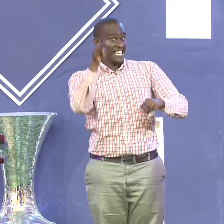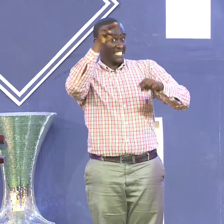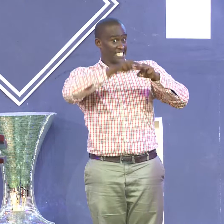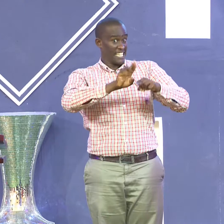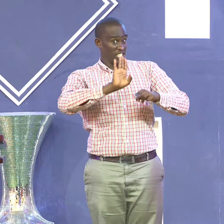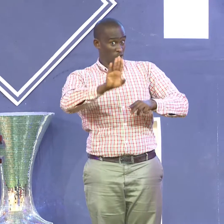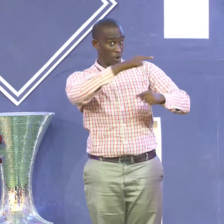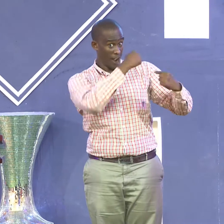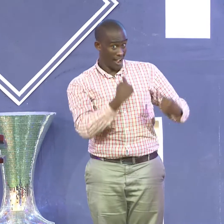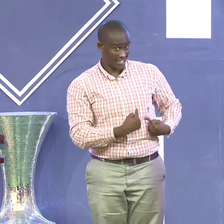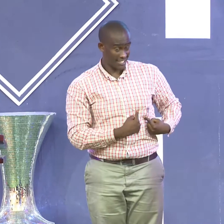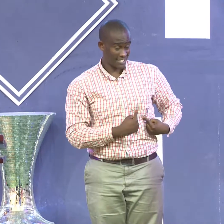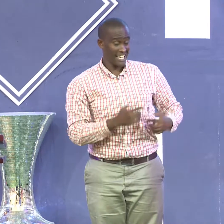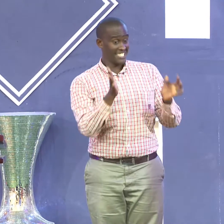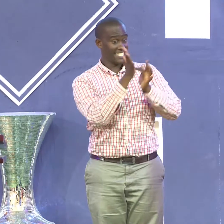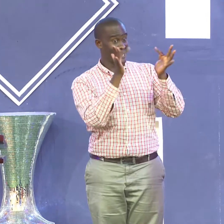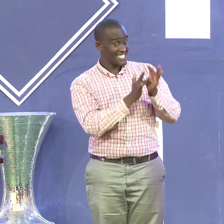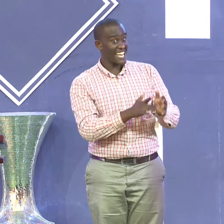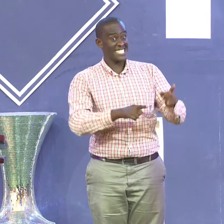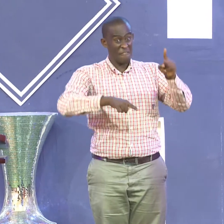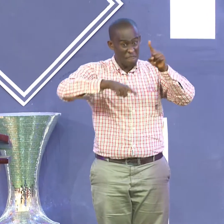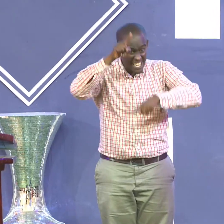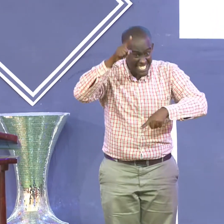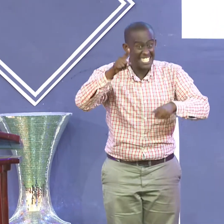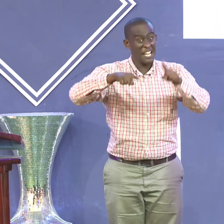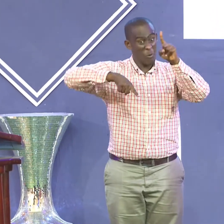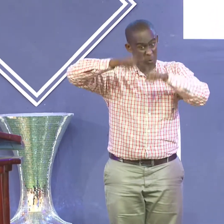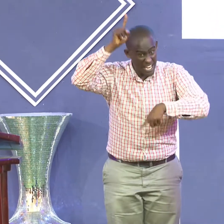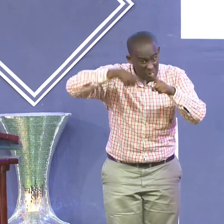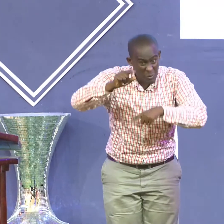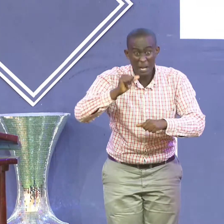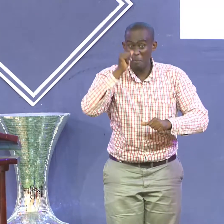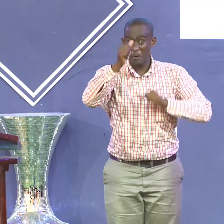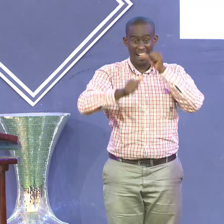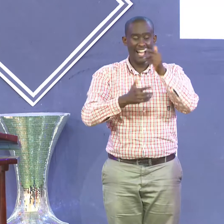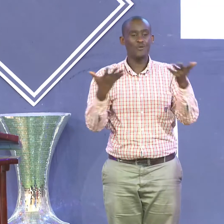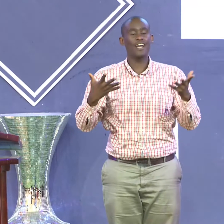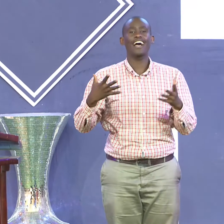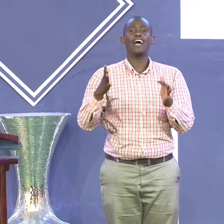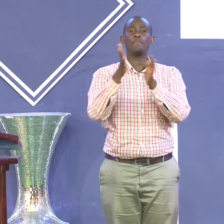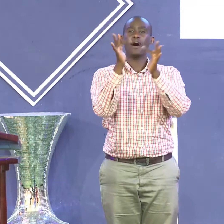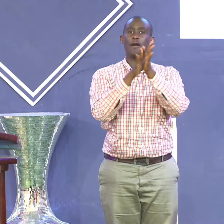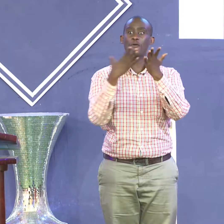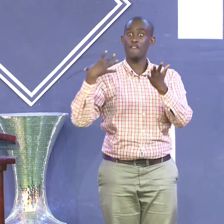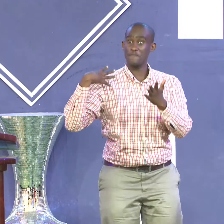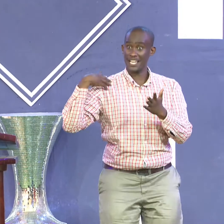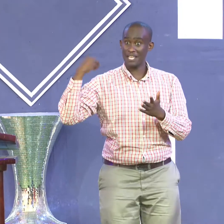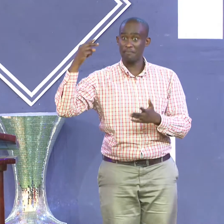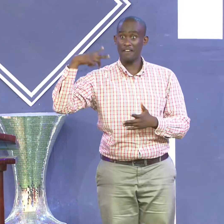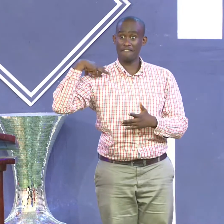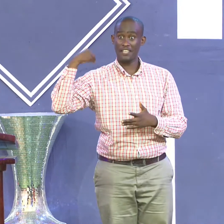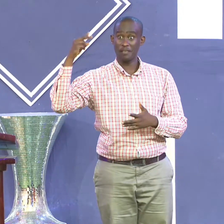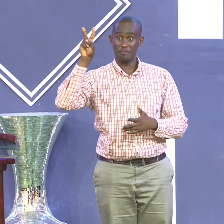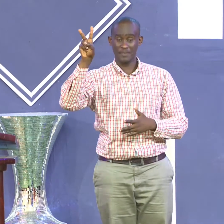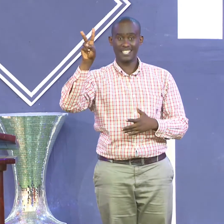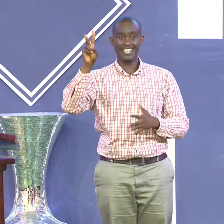inside. He that overcame pride. In Philippians 2. Ayogerwa konti mubere